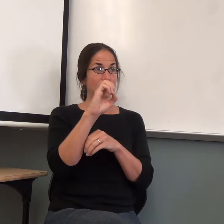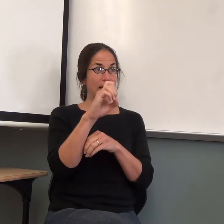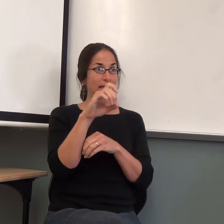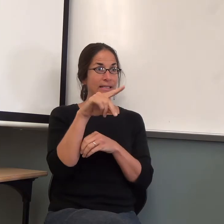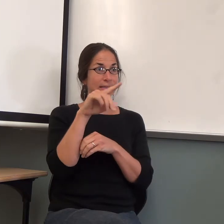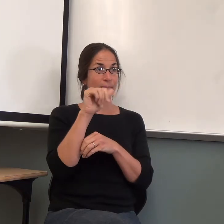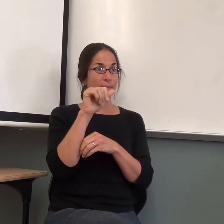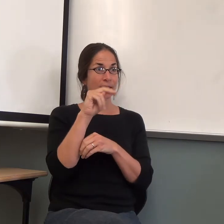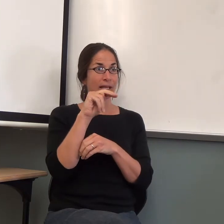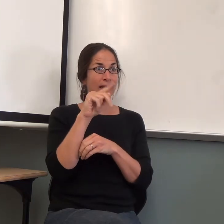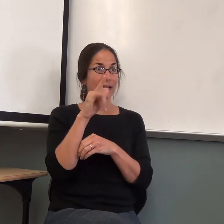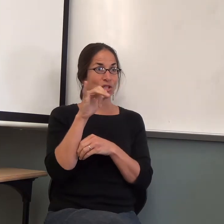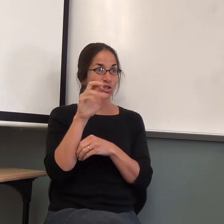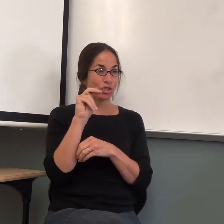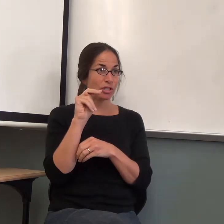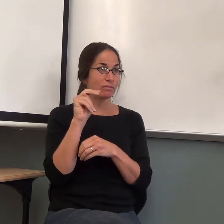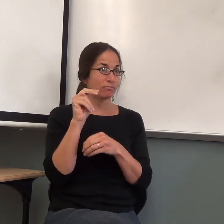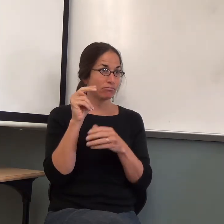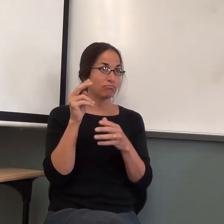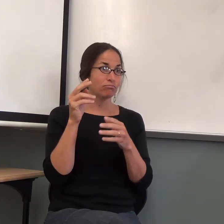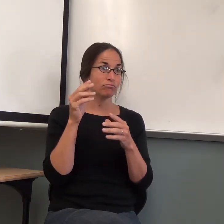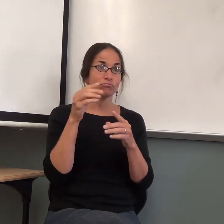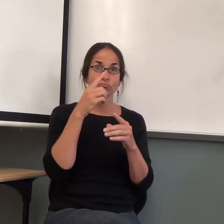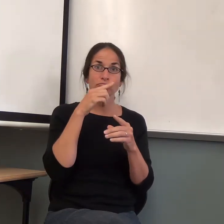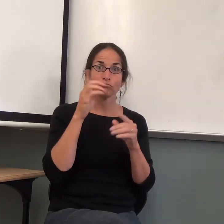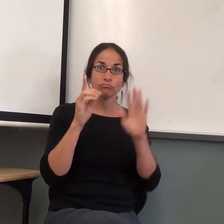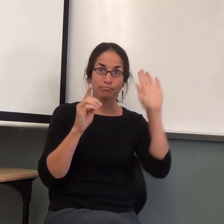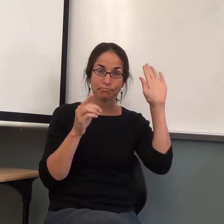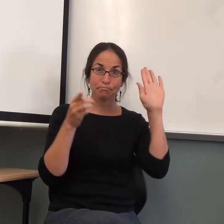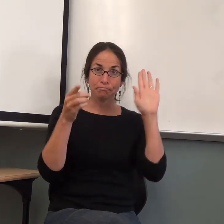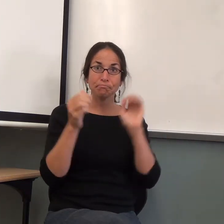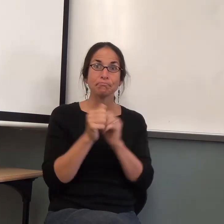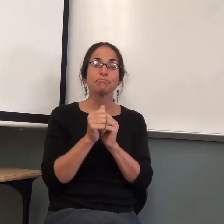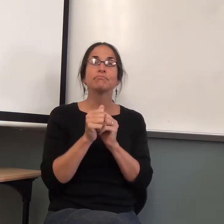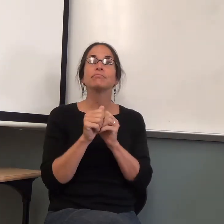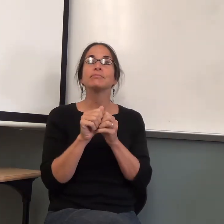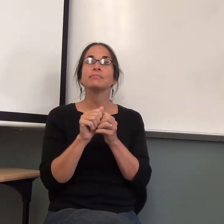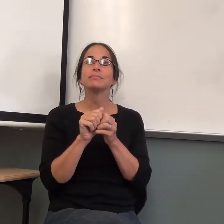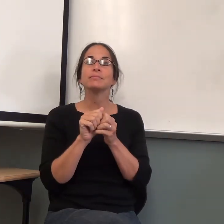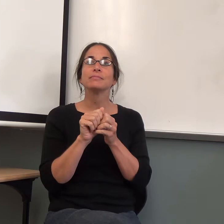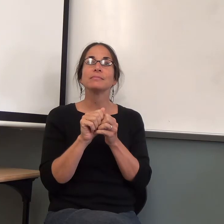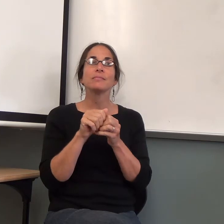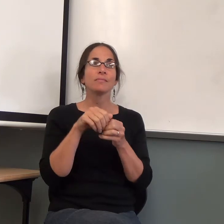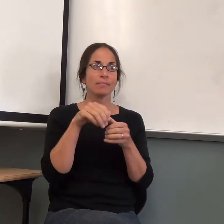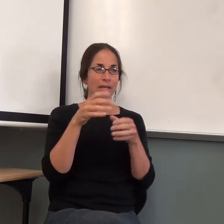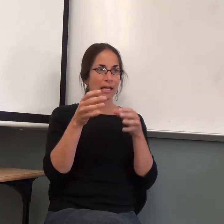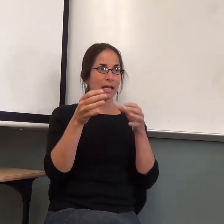Raise your hands, please, and speak out loud. Thank you for volunteering. Participation matters. Explanation,